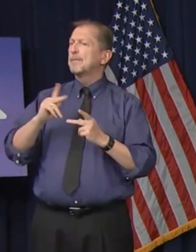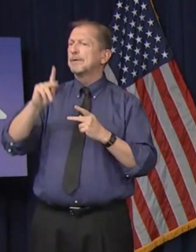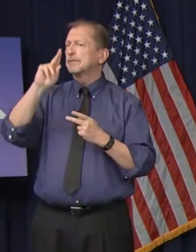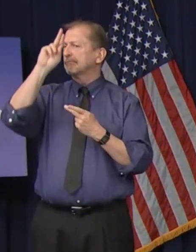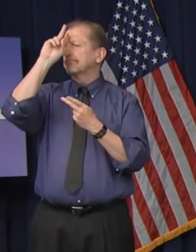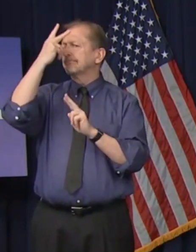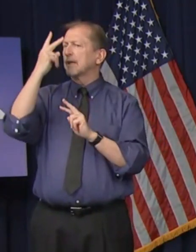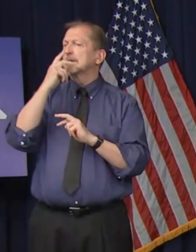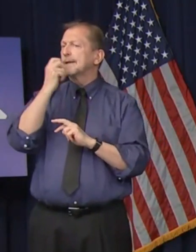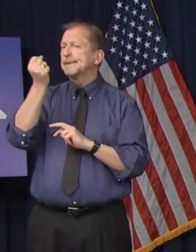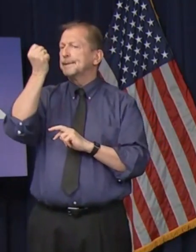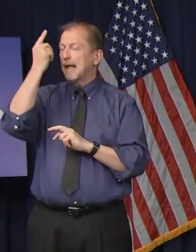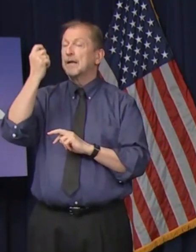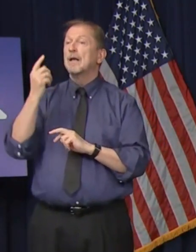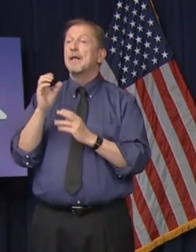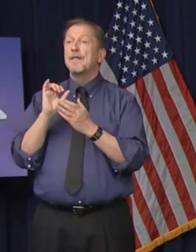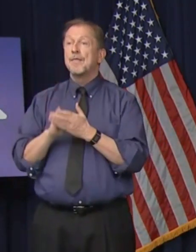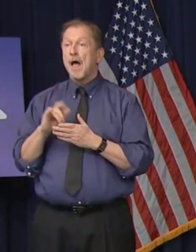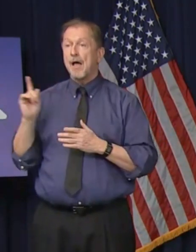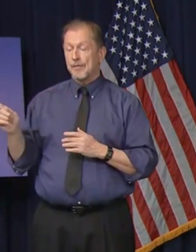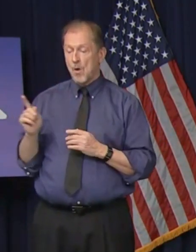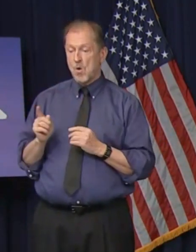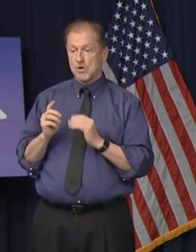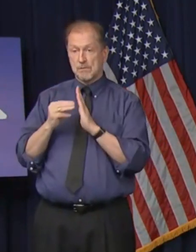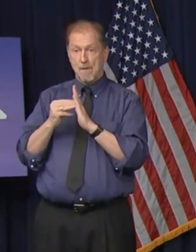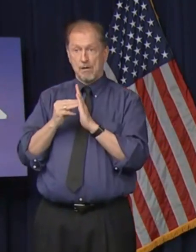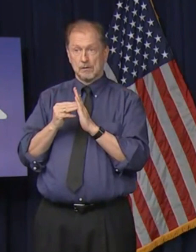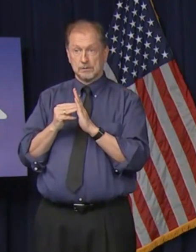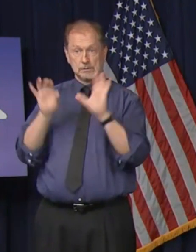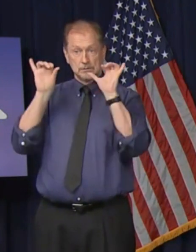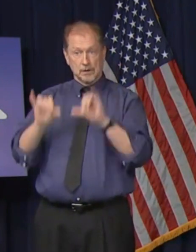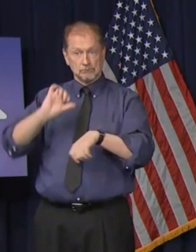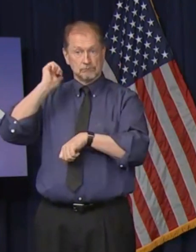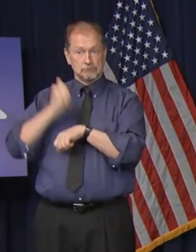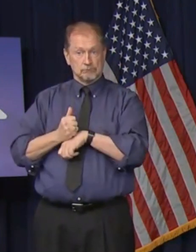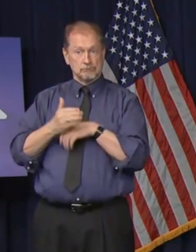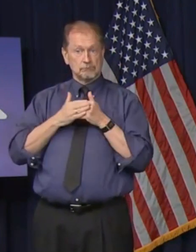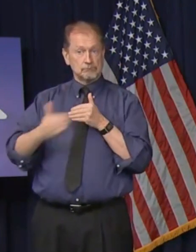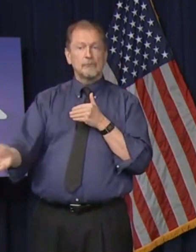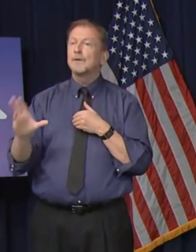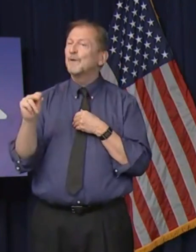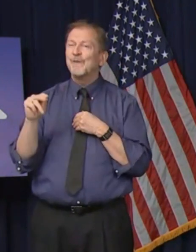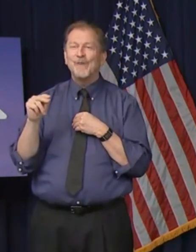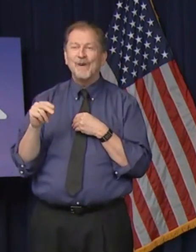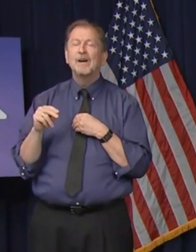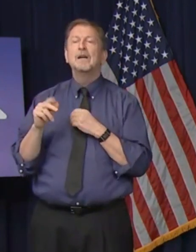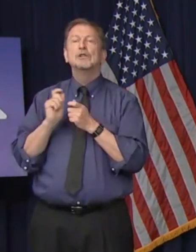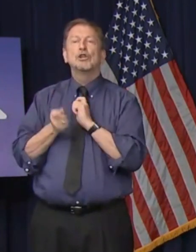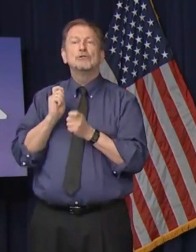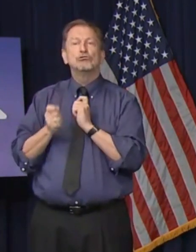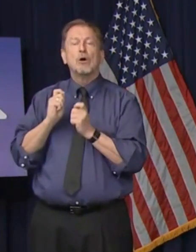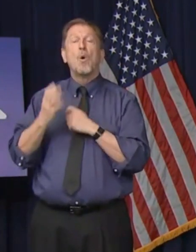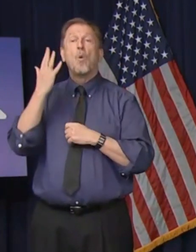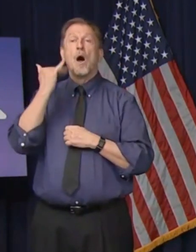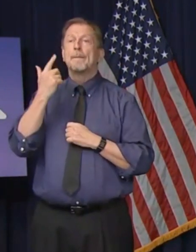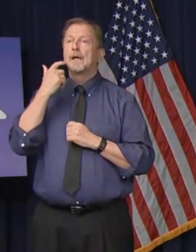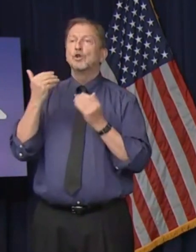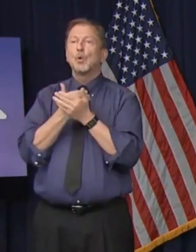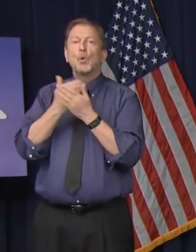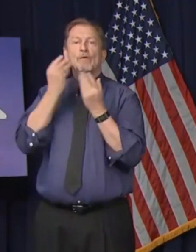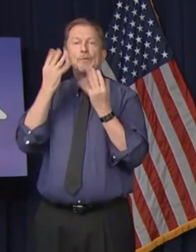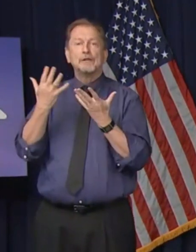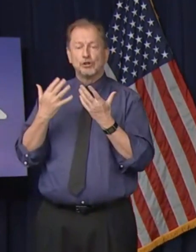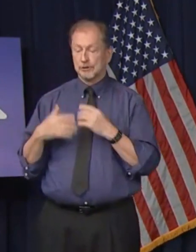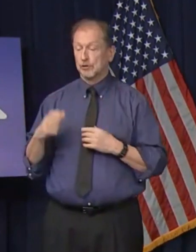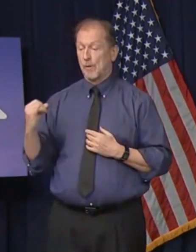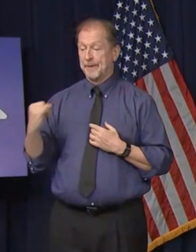these models they change literally every day. And the reason is because you're projecting on one